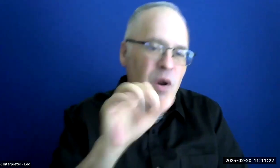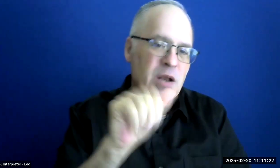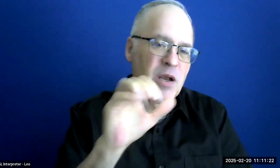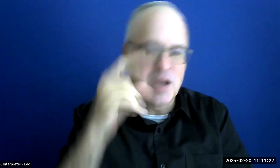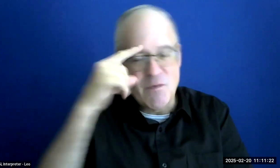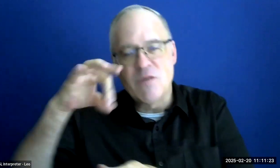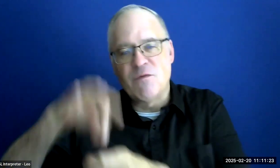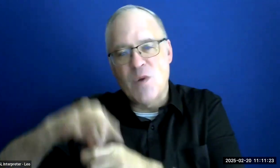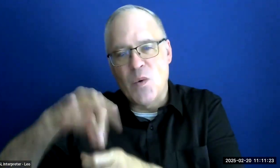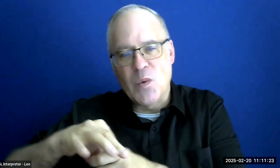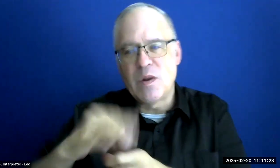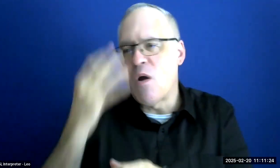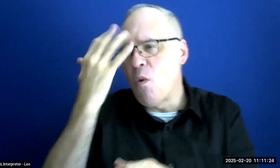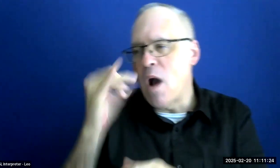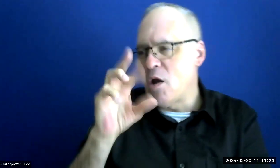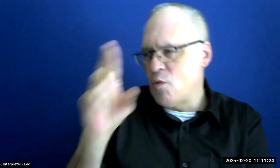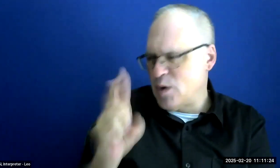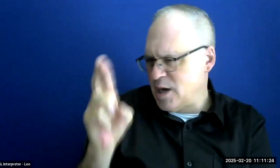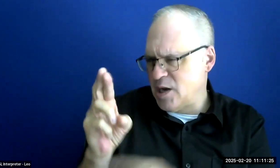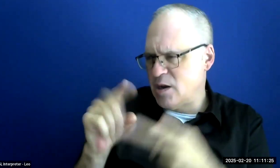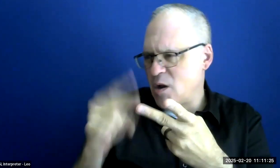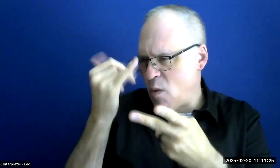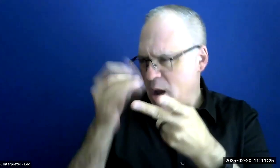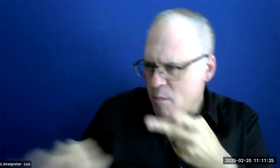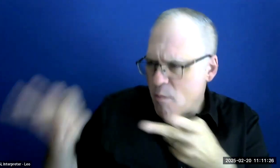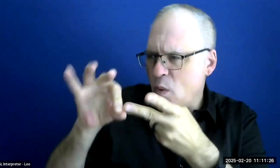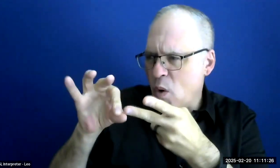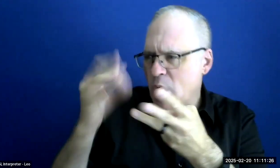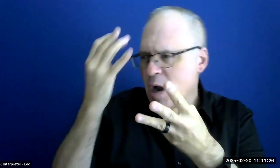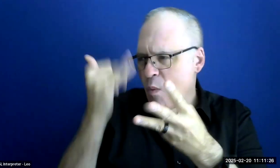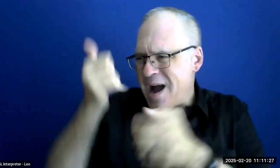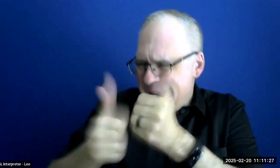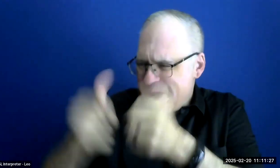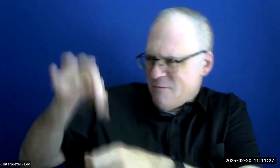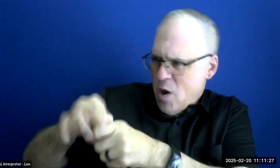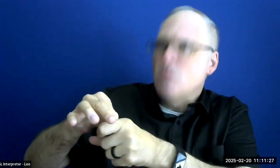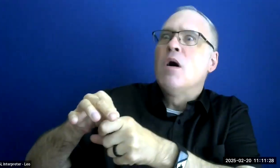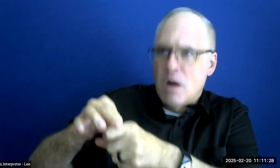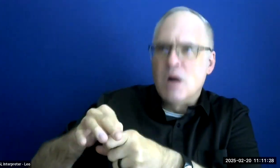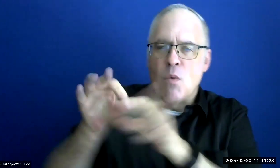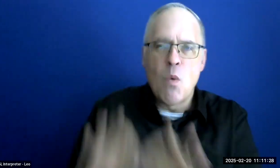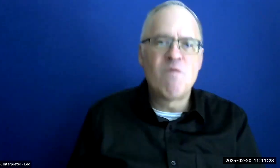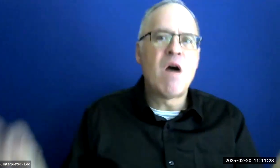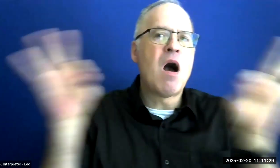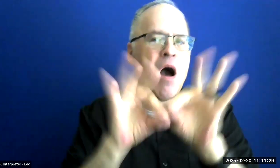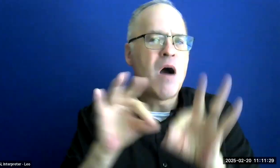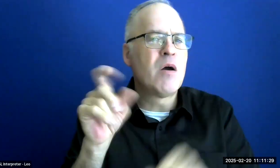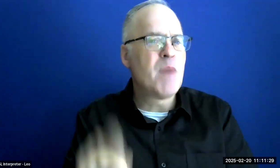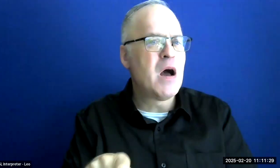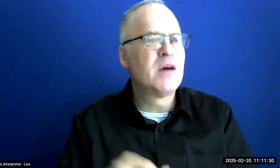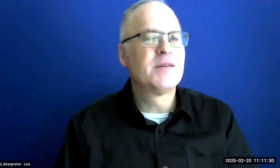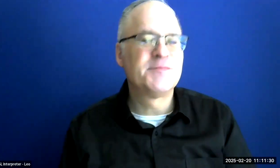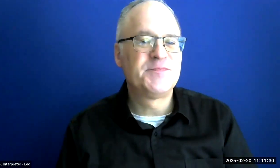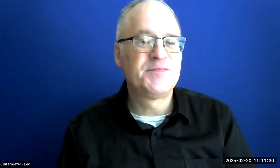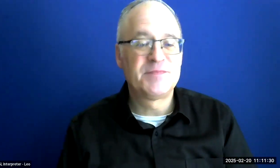it matters, and why each and every vote is important. Everything I'll discuss today can be found in